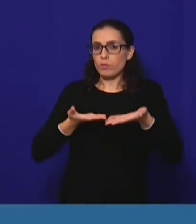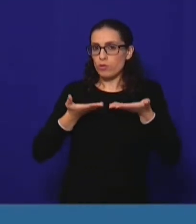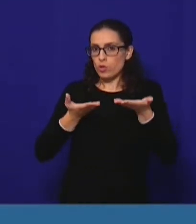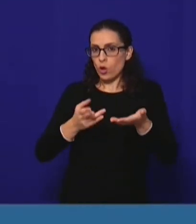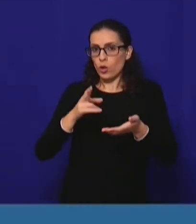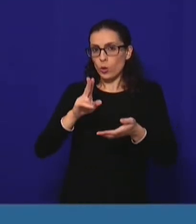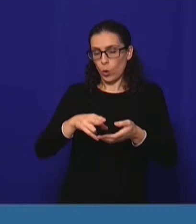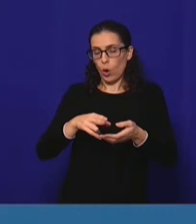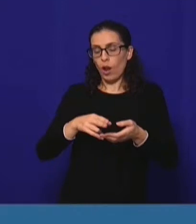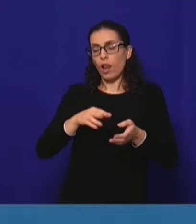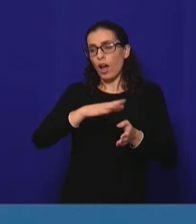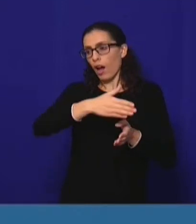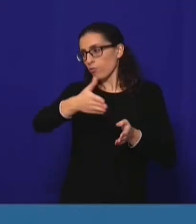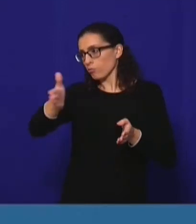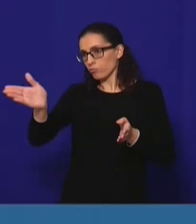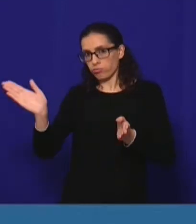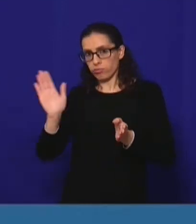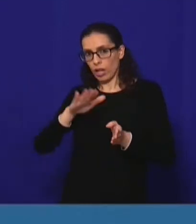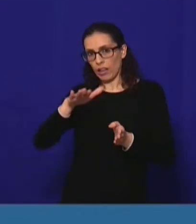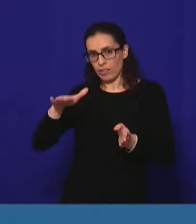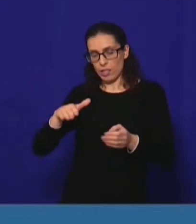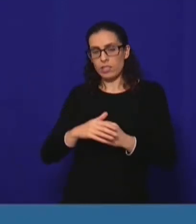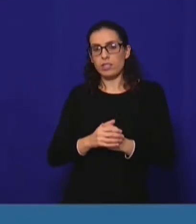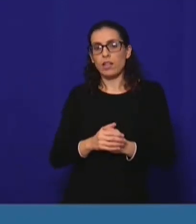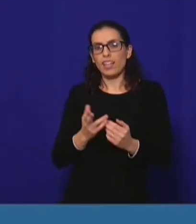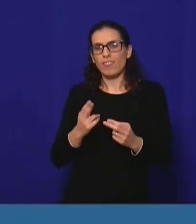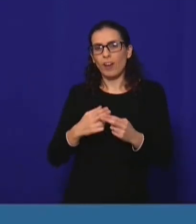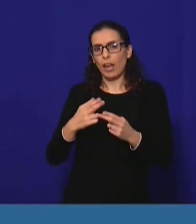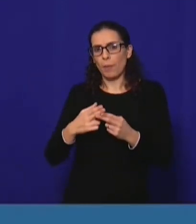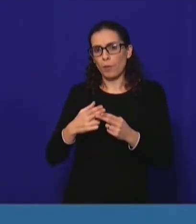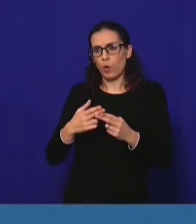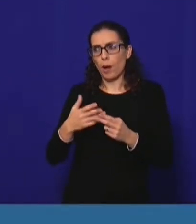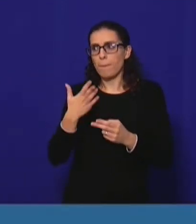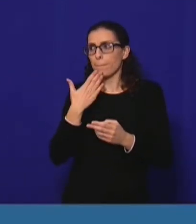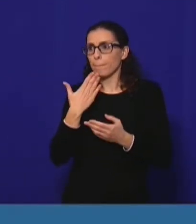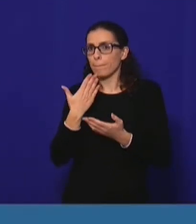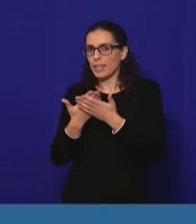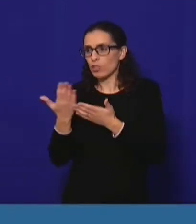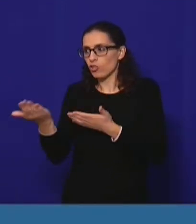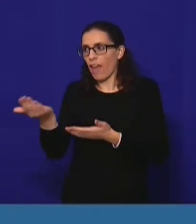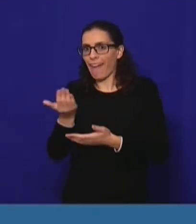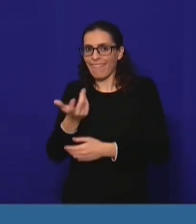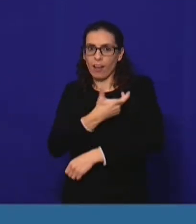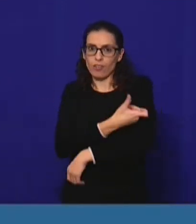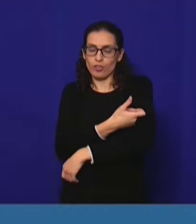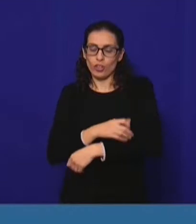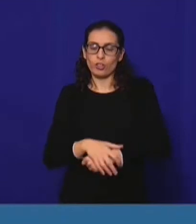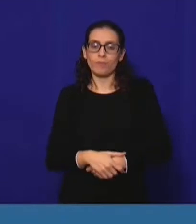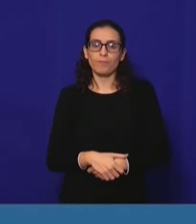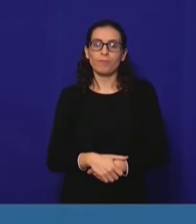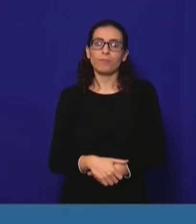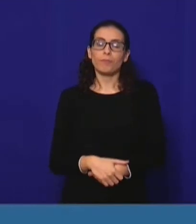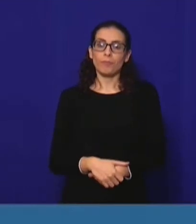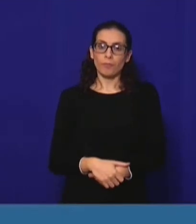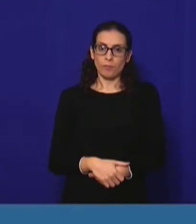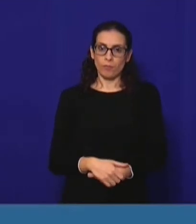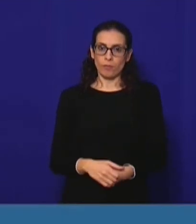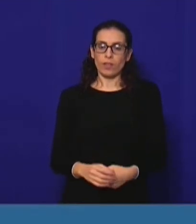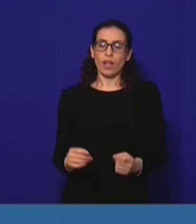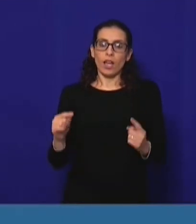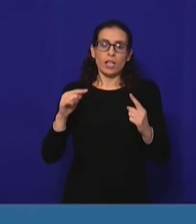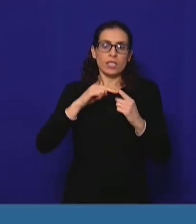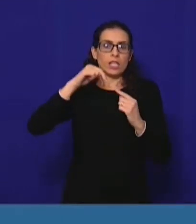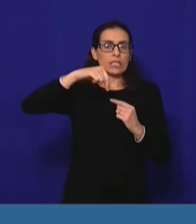ir-rollout tal-pubbliku kif ħajġri propju t-tilqim ukoll. Sa issa nafu bħal medna li inti